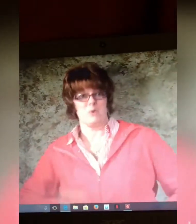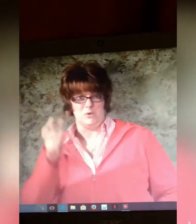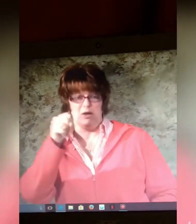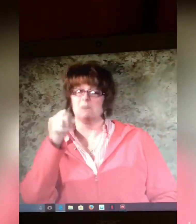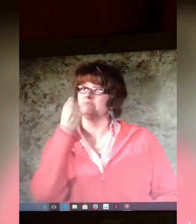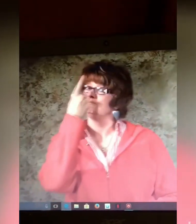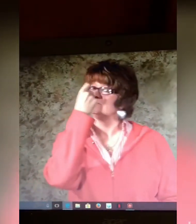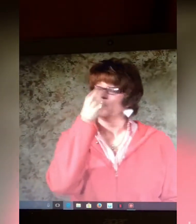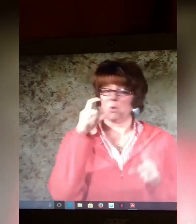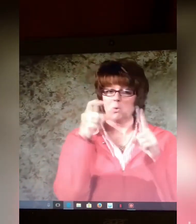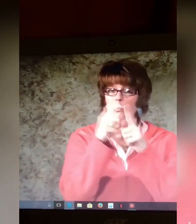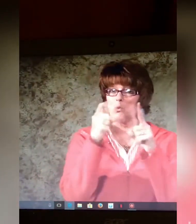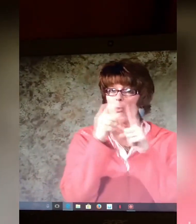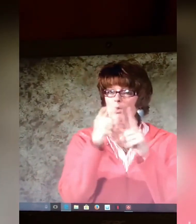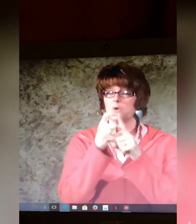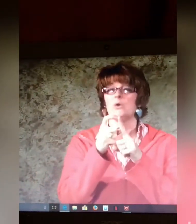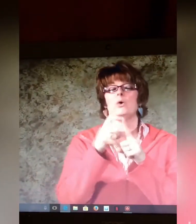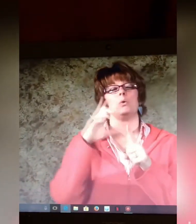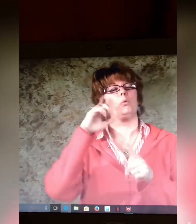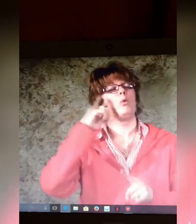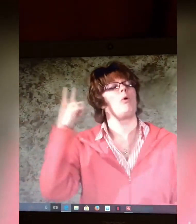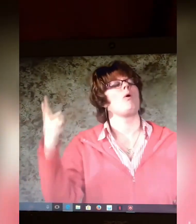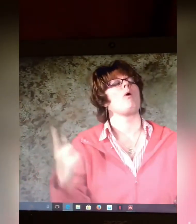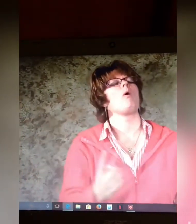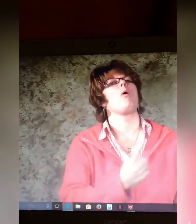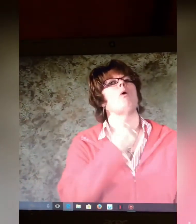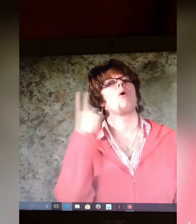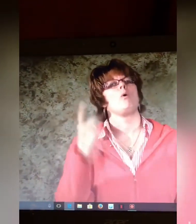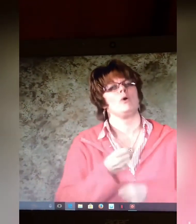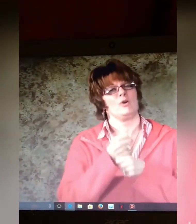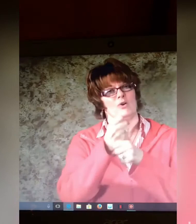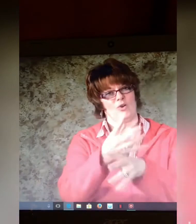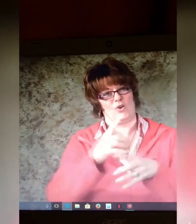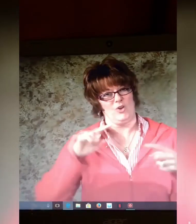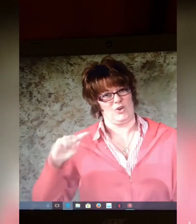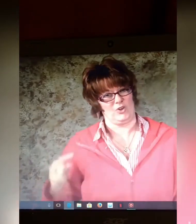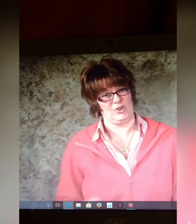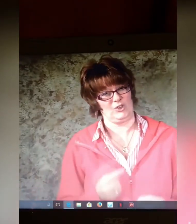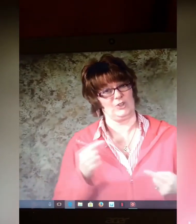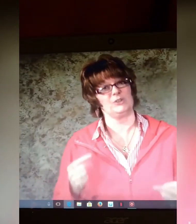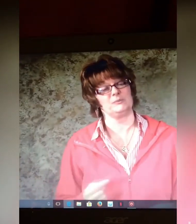bones, yes, but words, they will always hurt you.